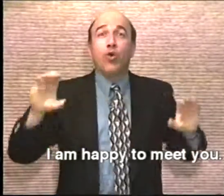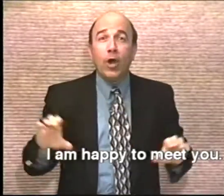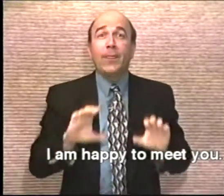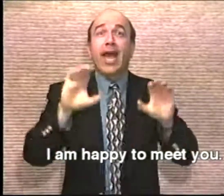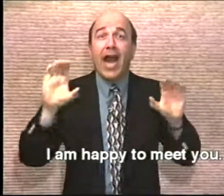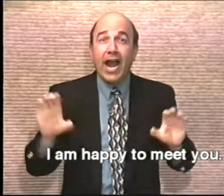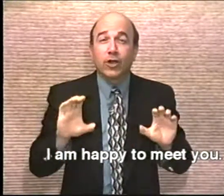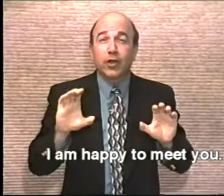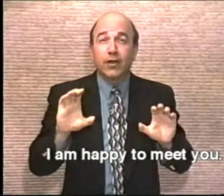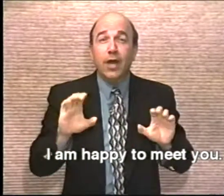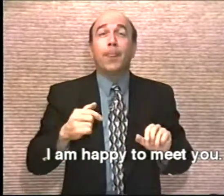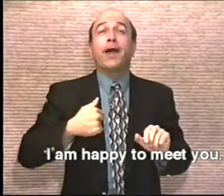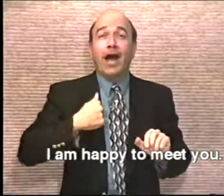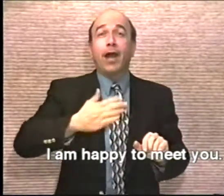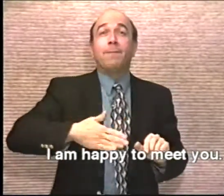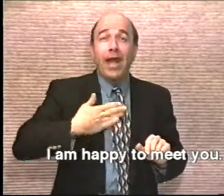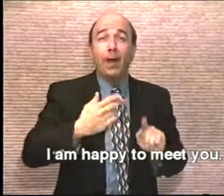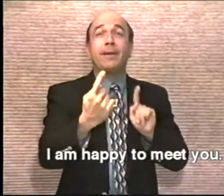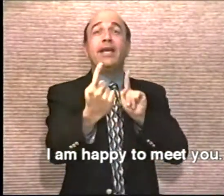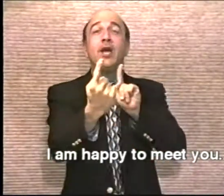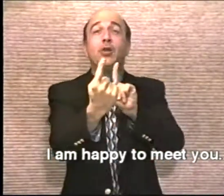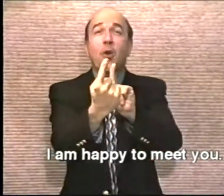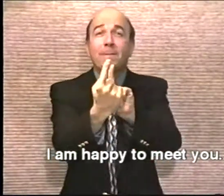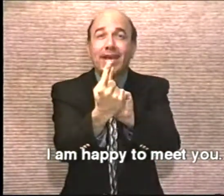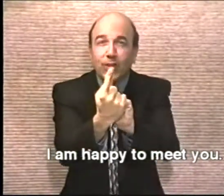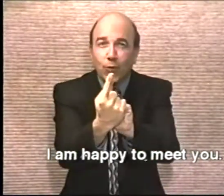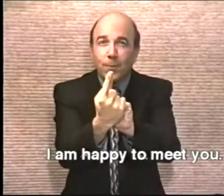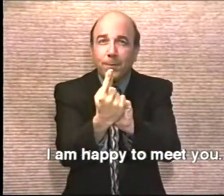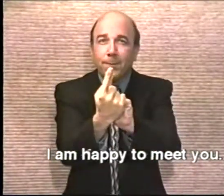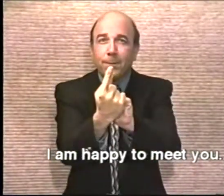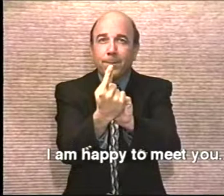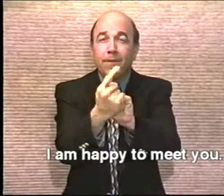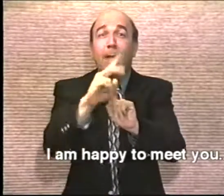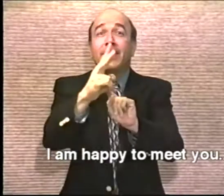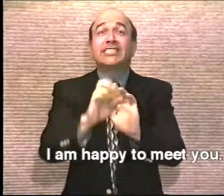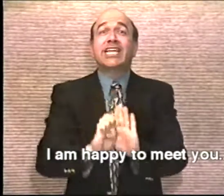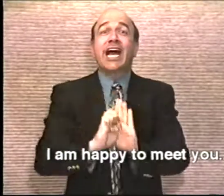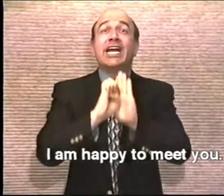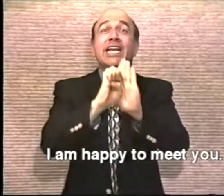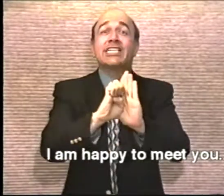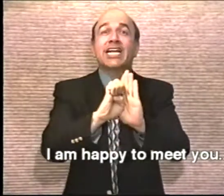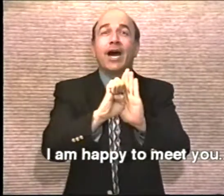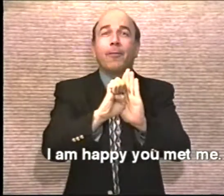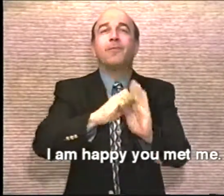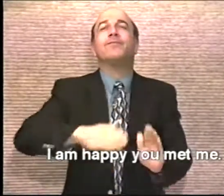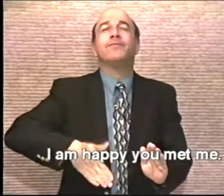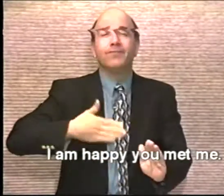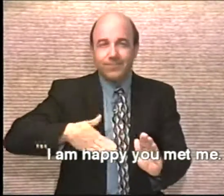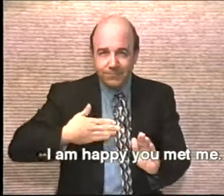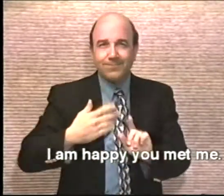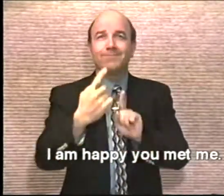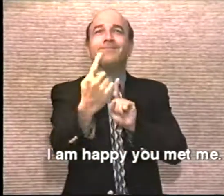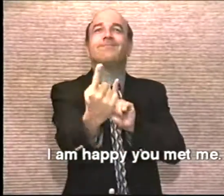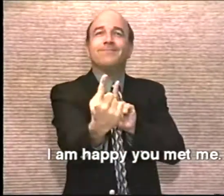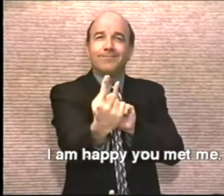doing the action that I am happy to meet you. The second example,